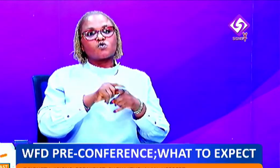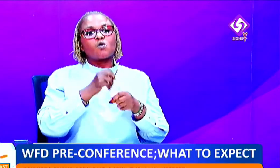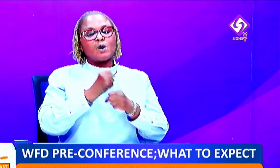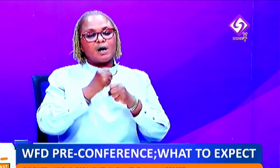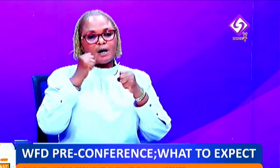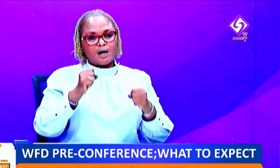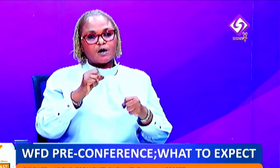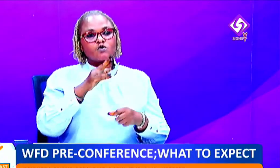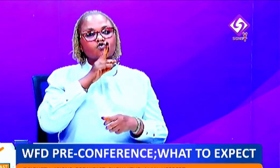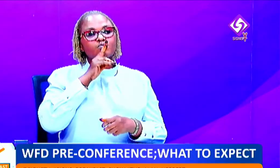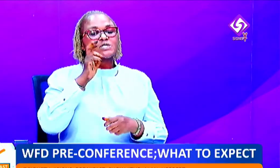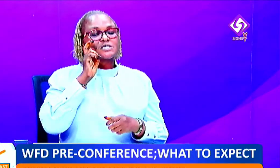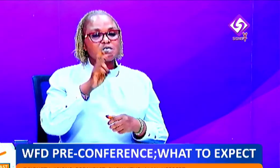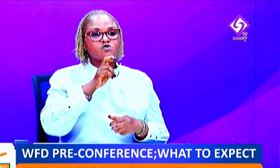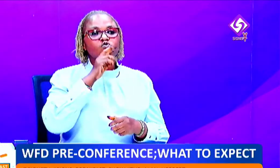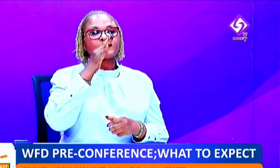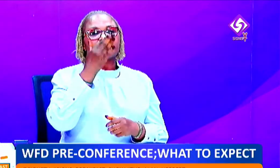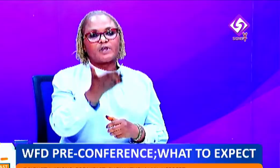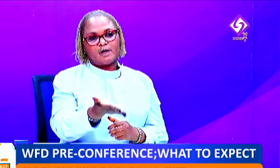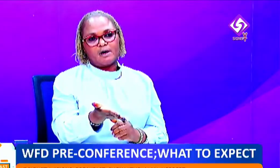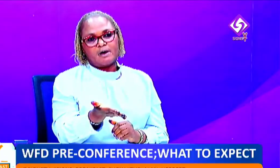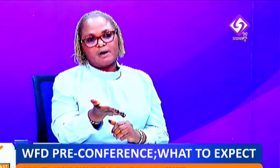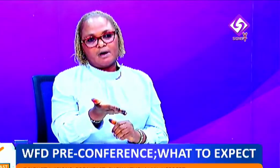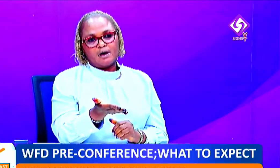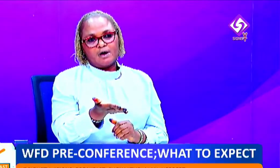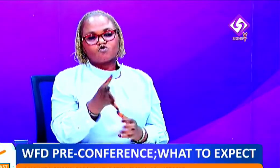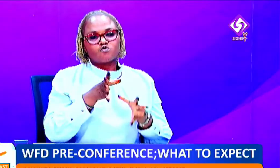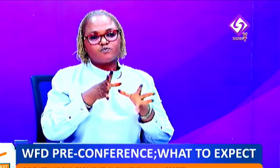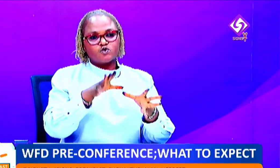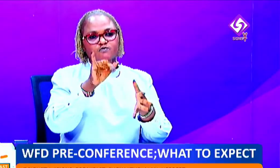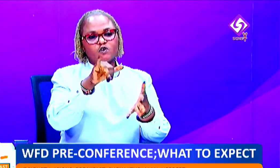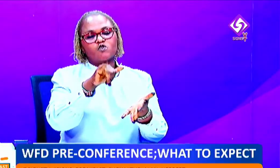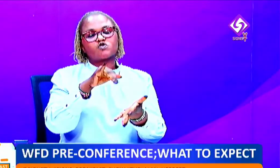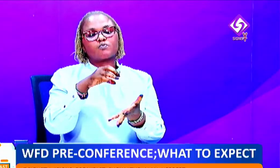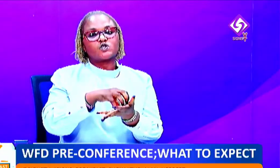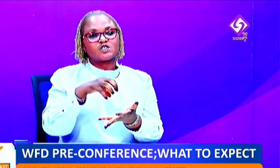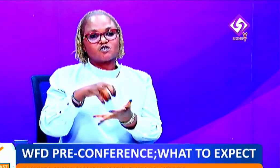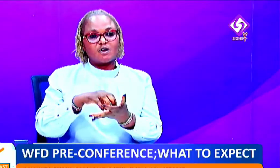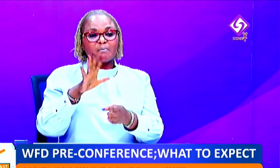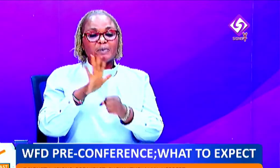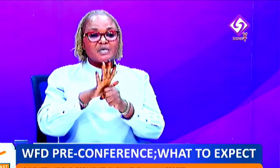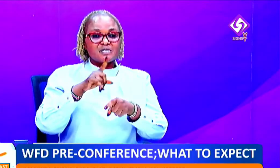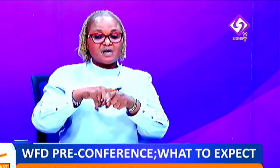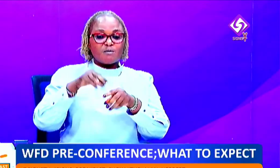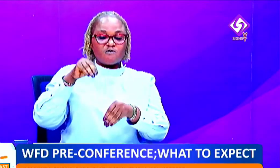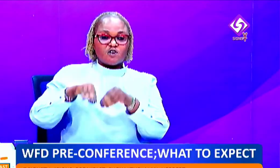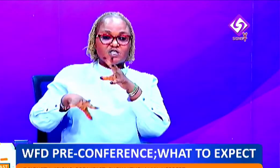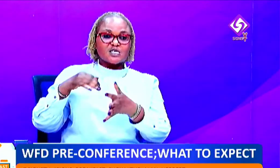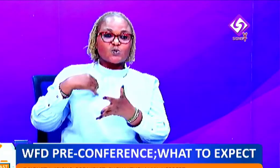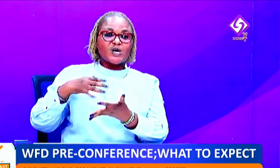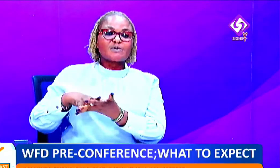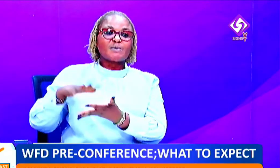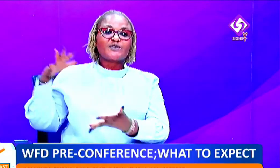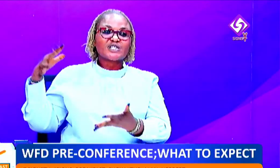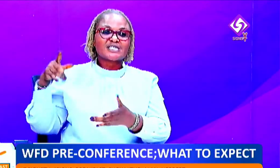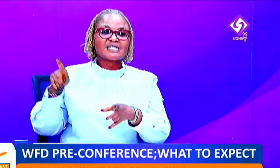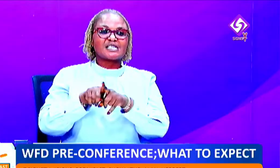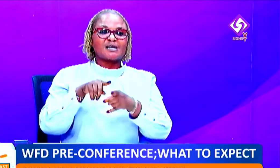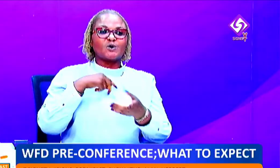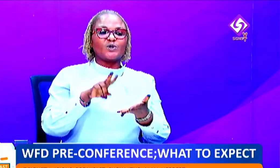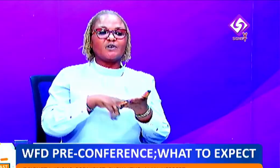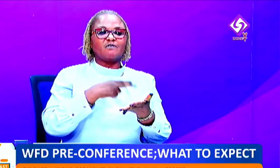not gotten this, we have not gotten that, then we will never get it. We need to work hard and make sure that we have those credentials, we